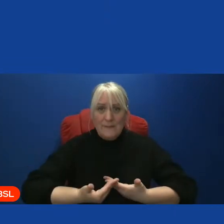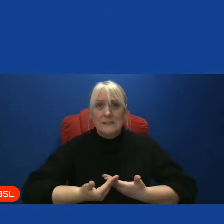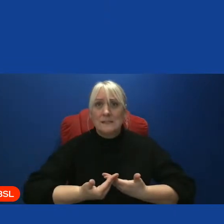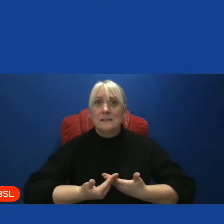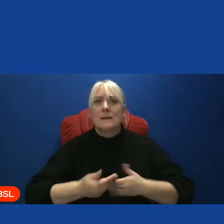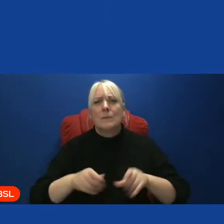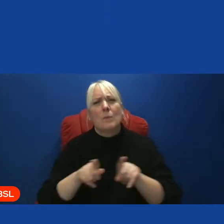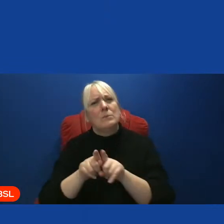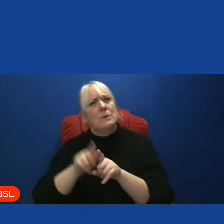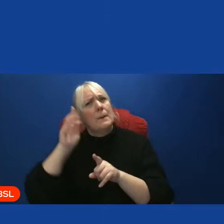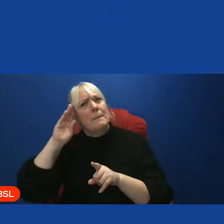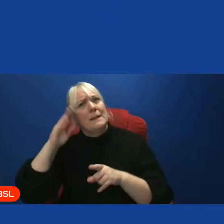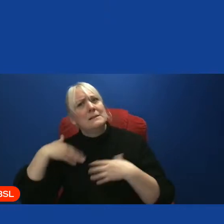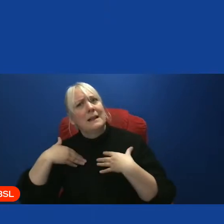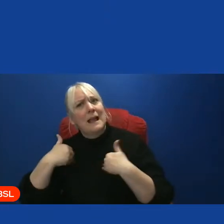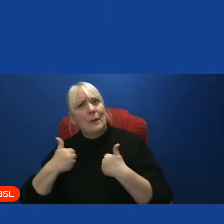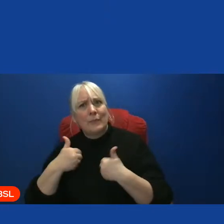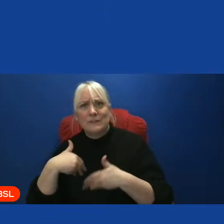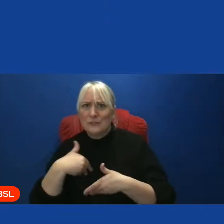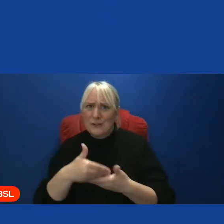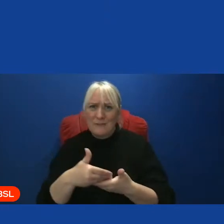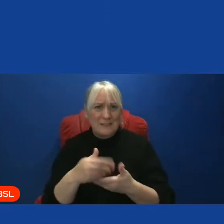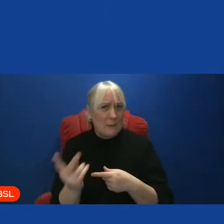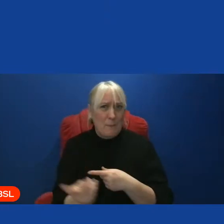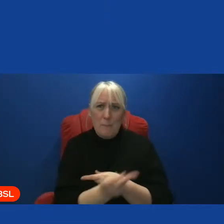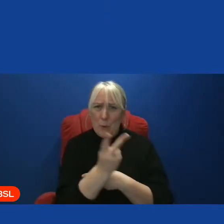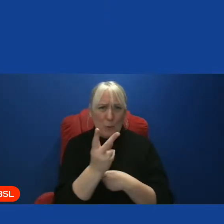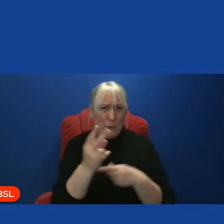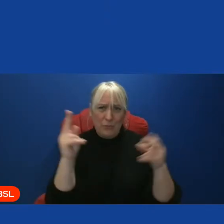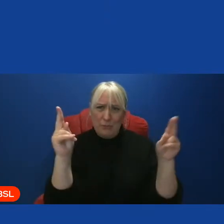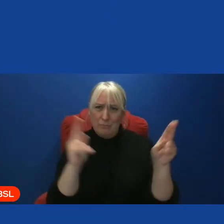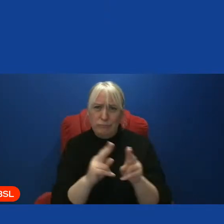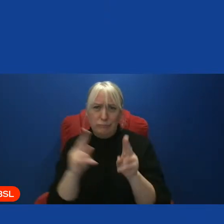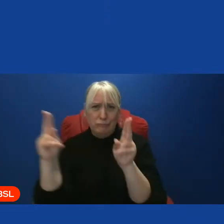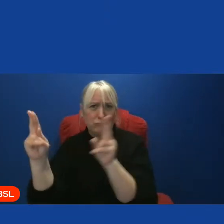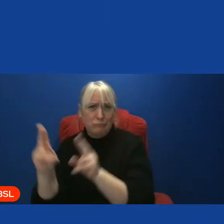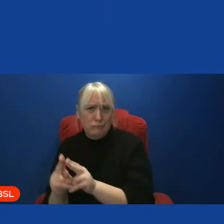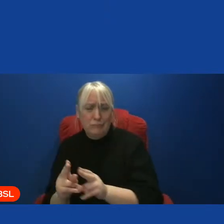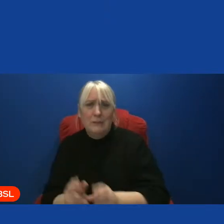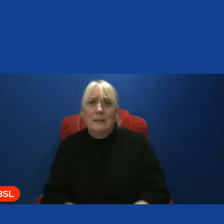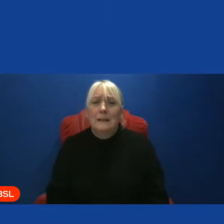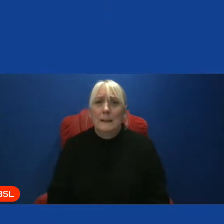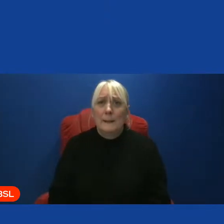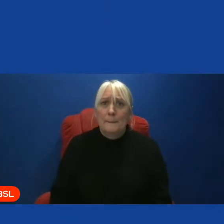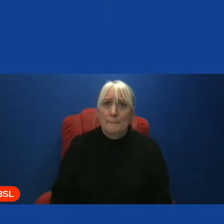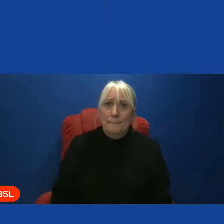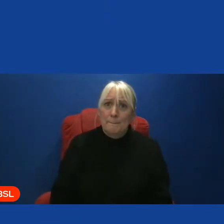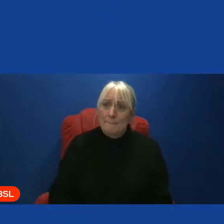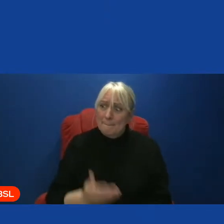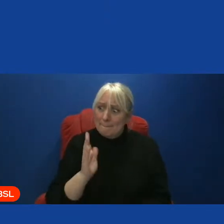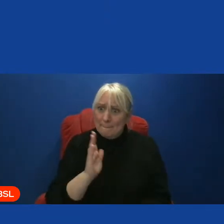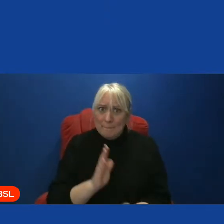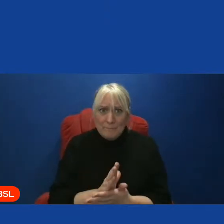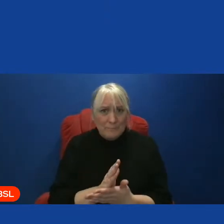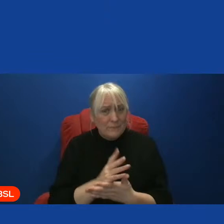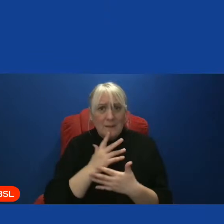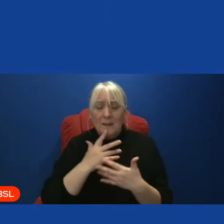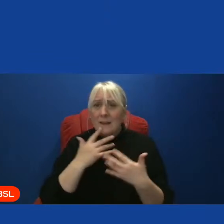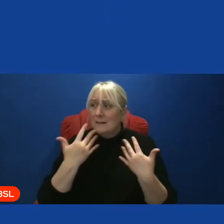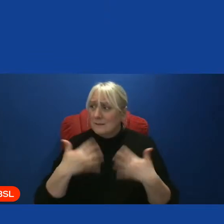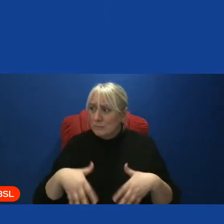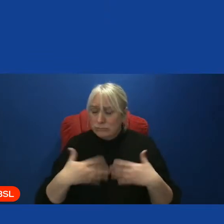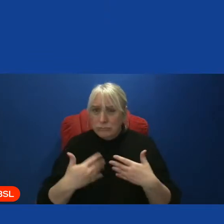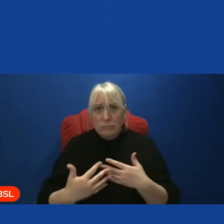health services. Shocking impact on any deaf and disabled